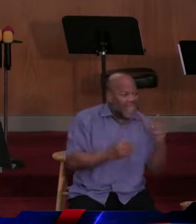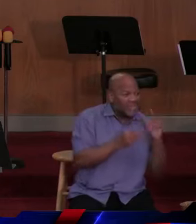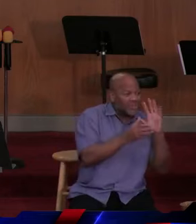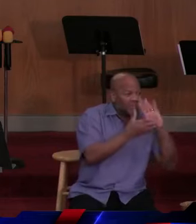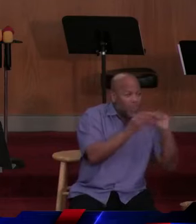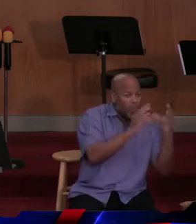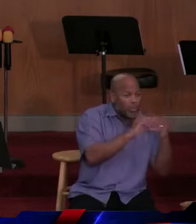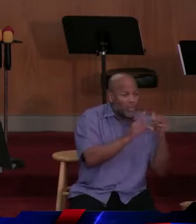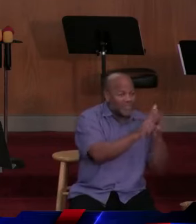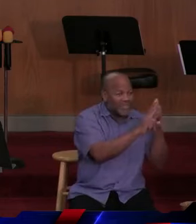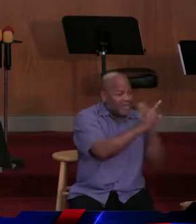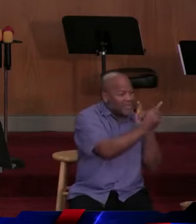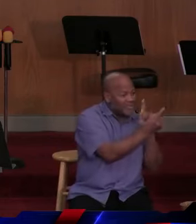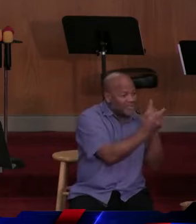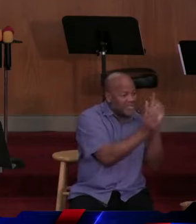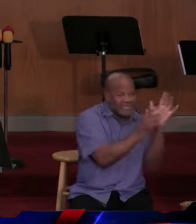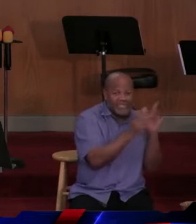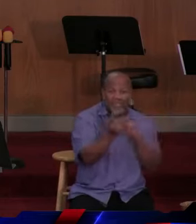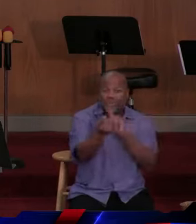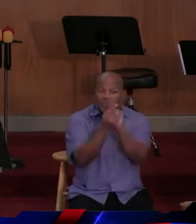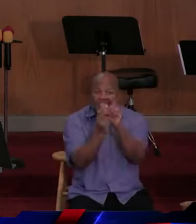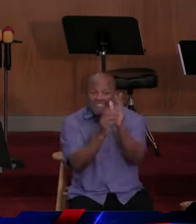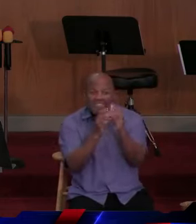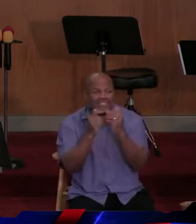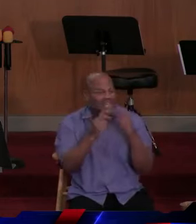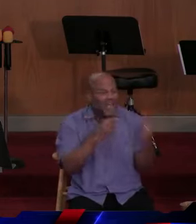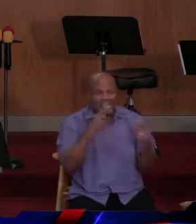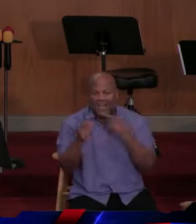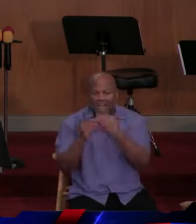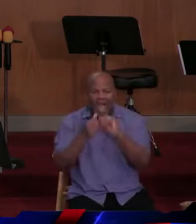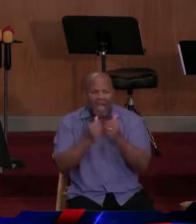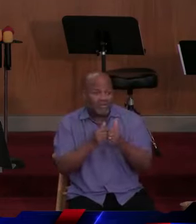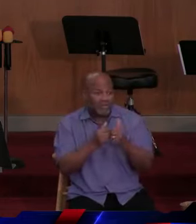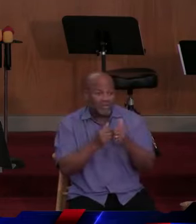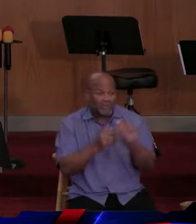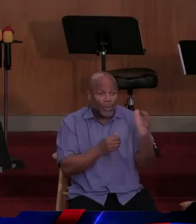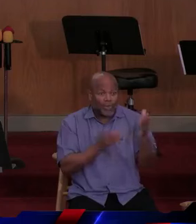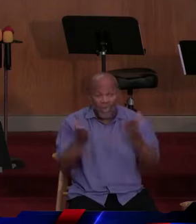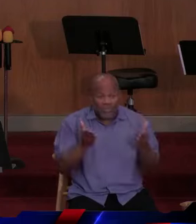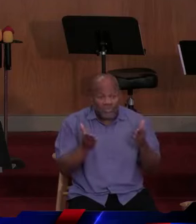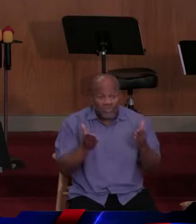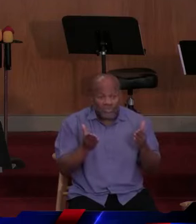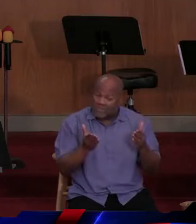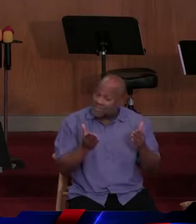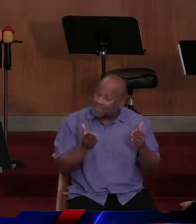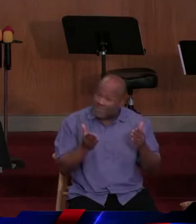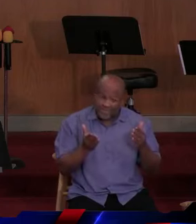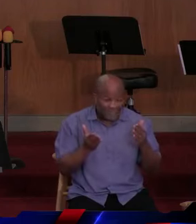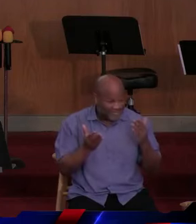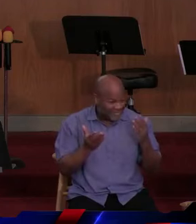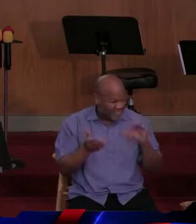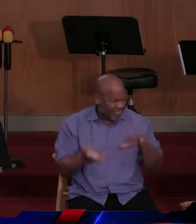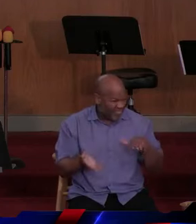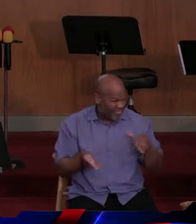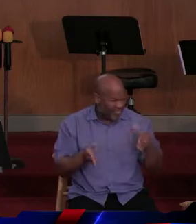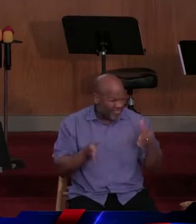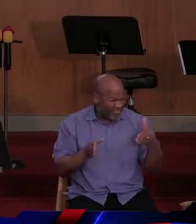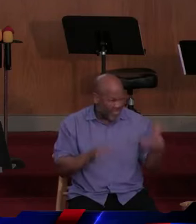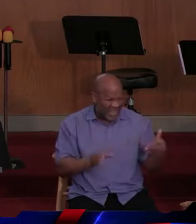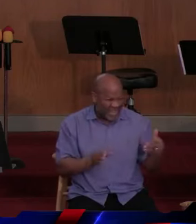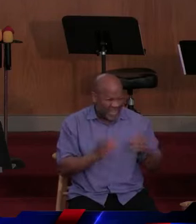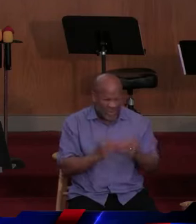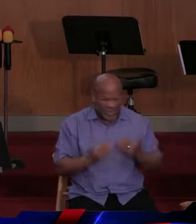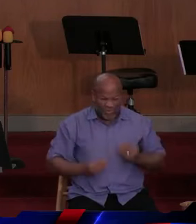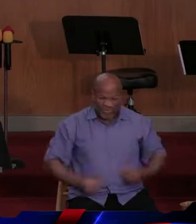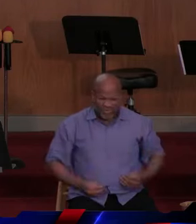living Jesus. If your services are dead, it might mean that you ain't really walking with Jesus or listening to the